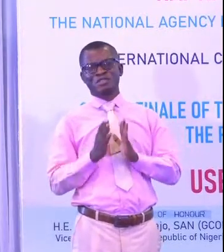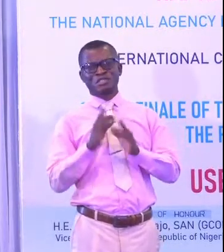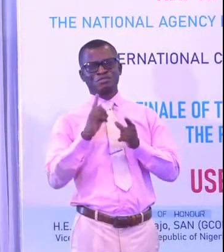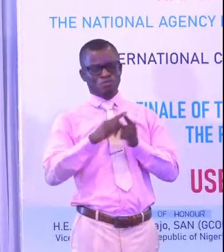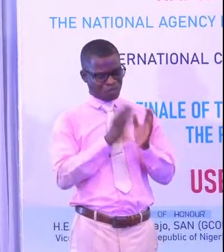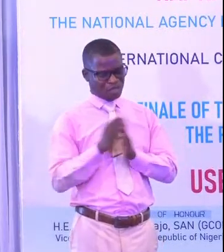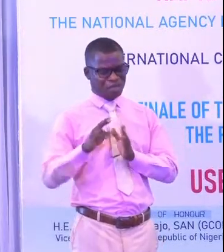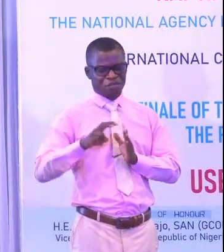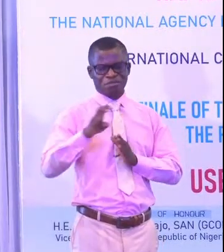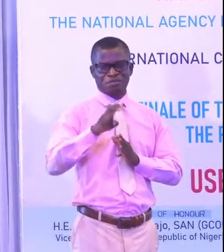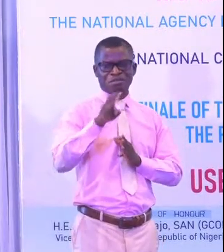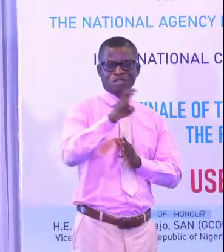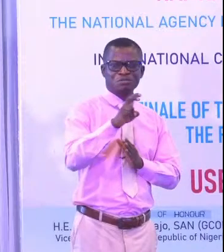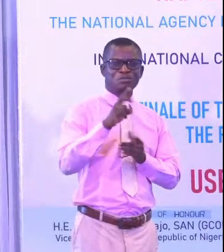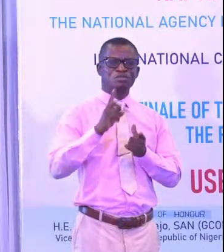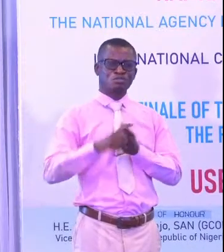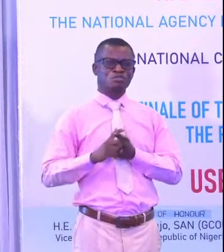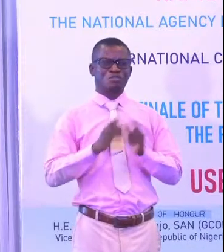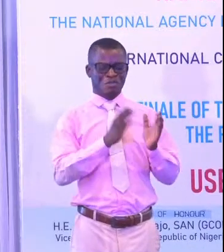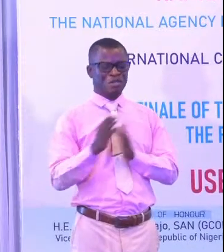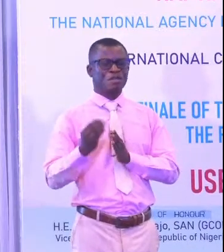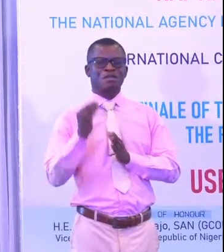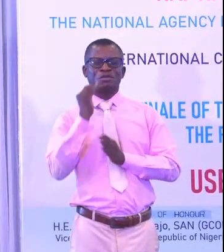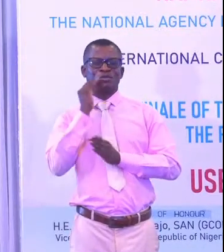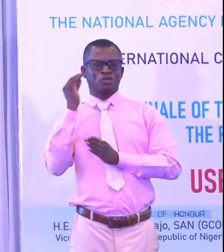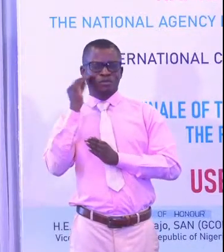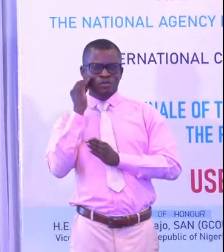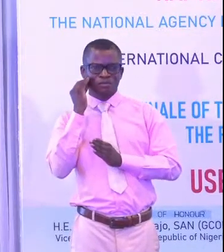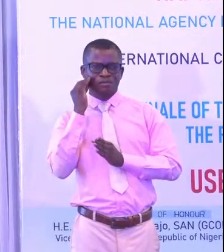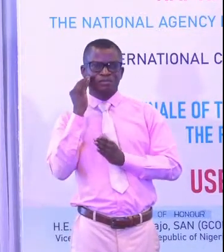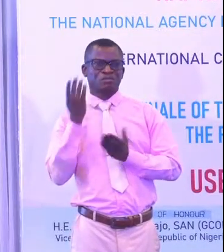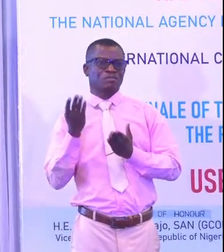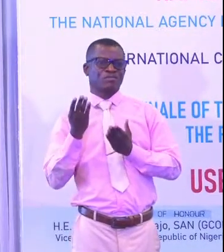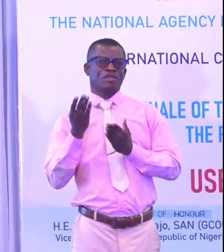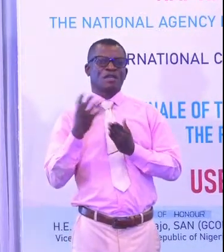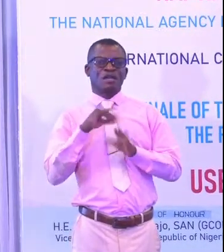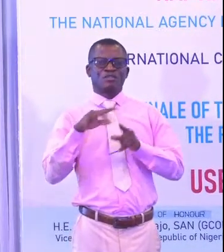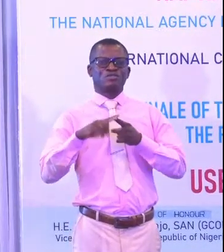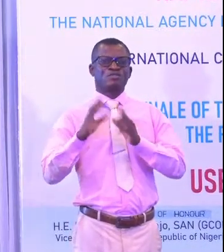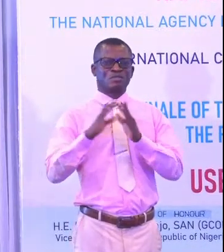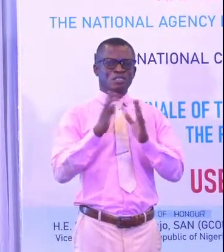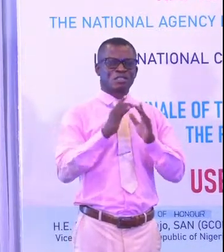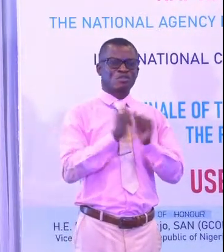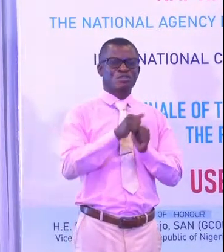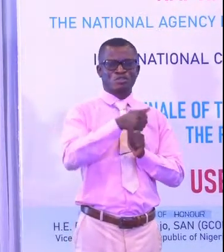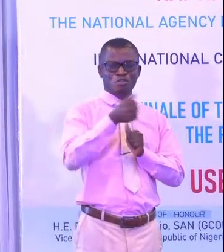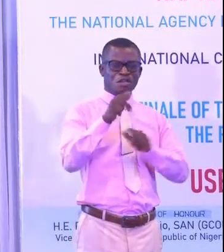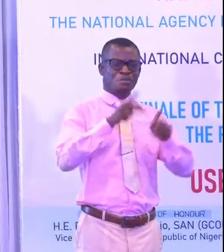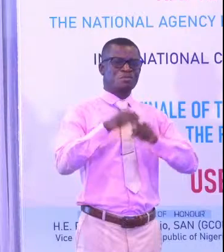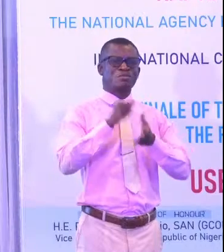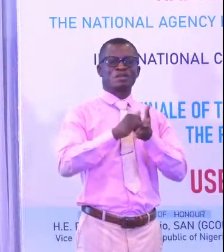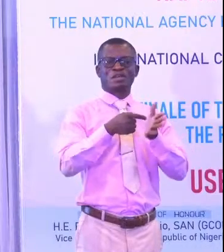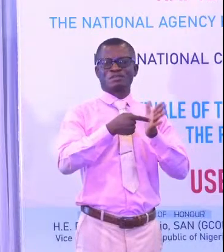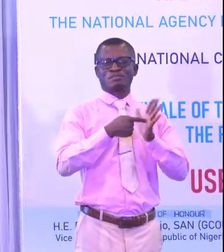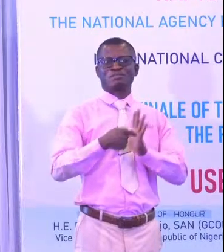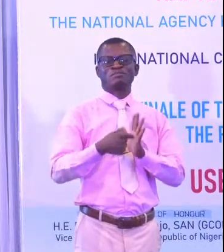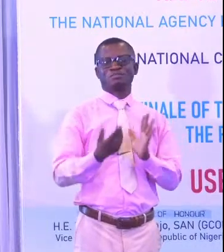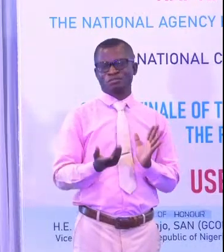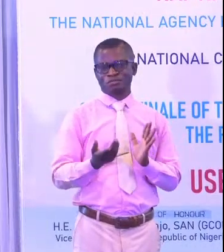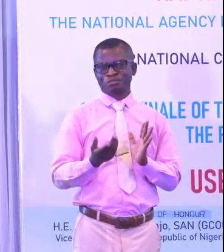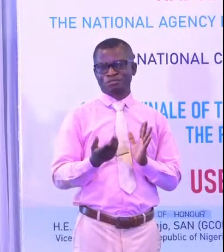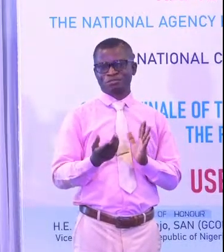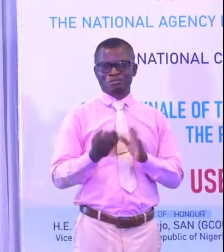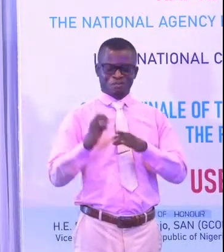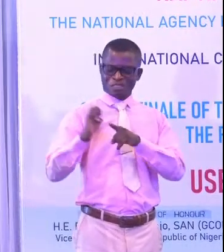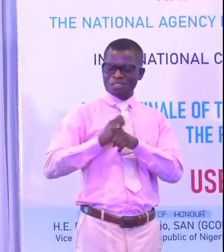and accommodation, to advertise to victims and reach out to potential clients, and the list goes on.